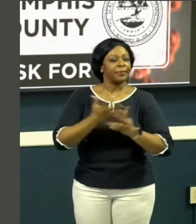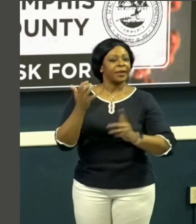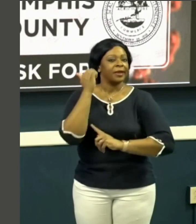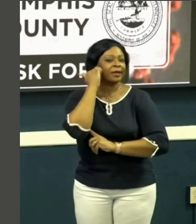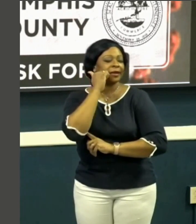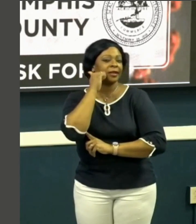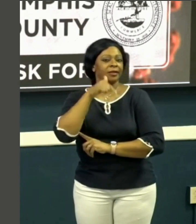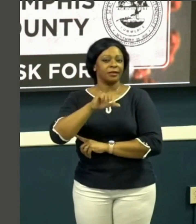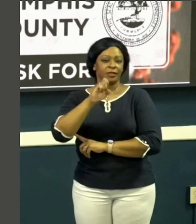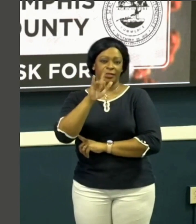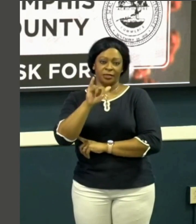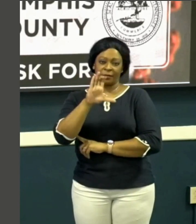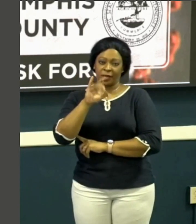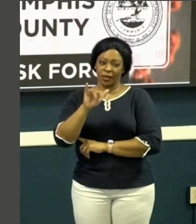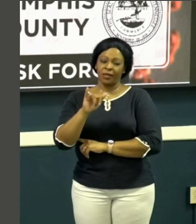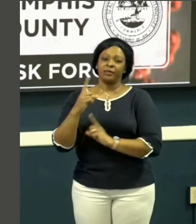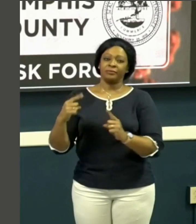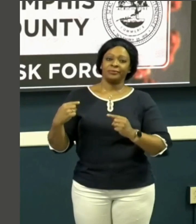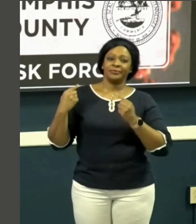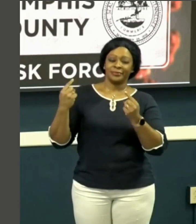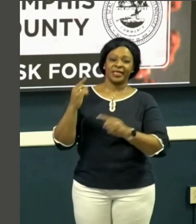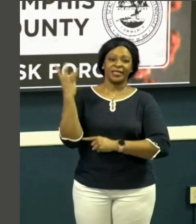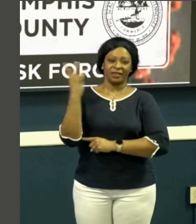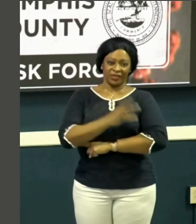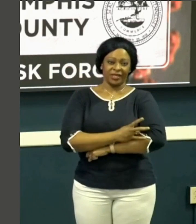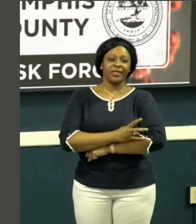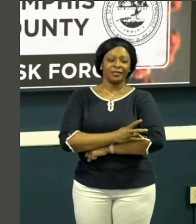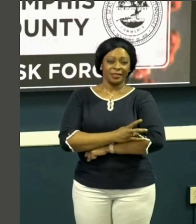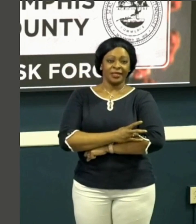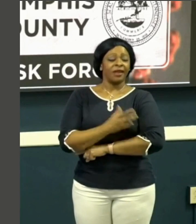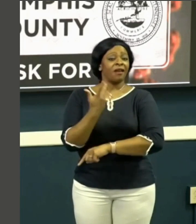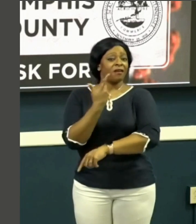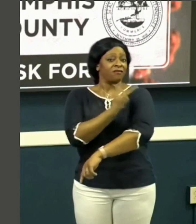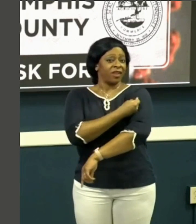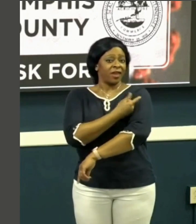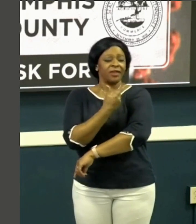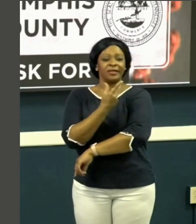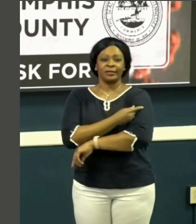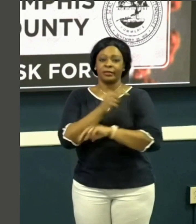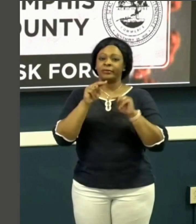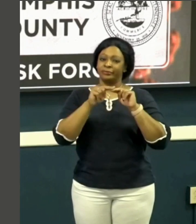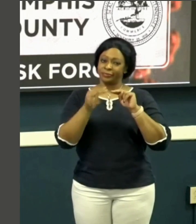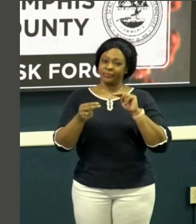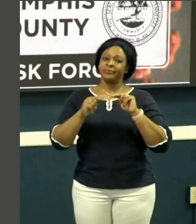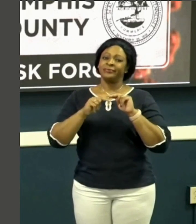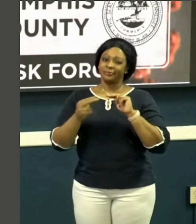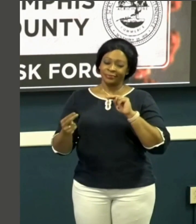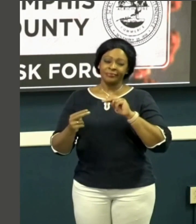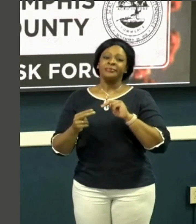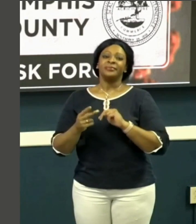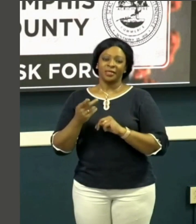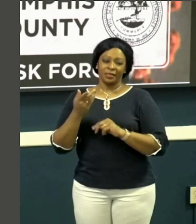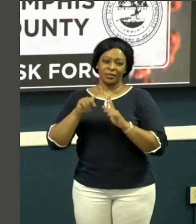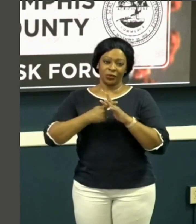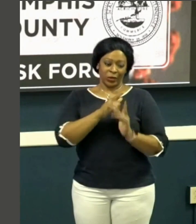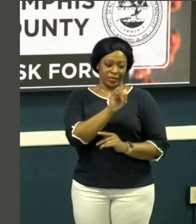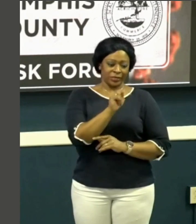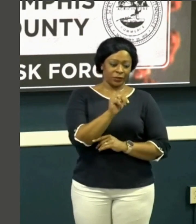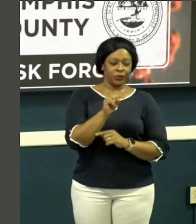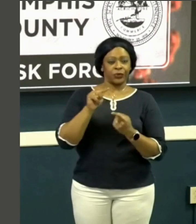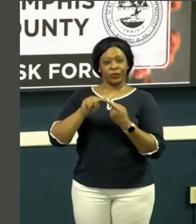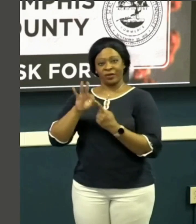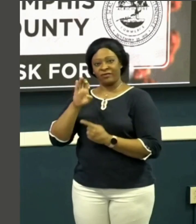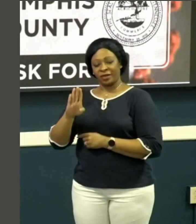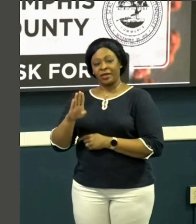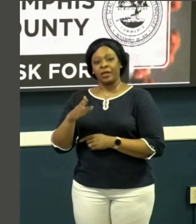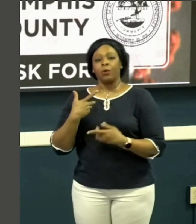in Shelby County over the past 7 days. Vaccinations have declined throughout January and into February, a